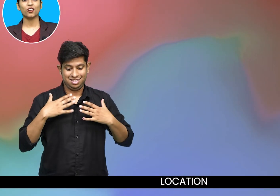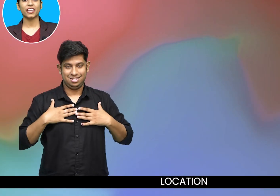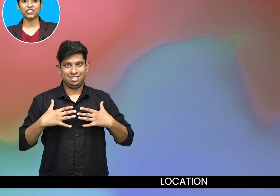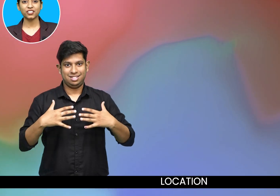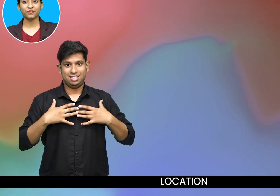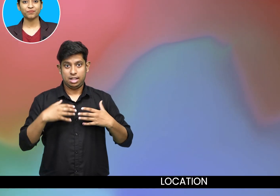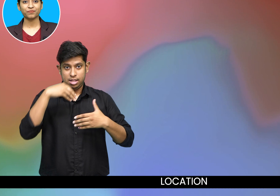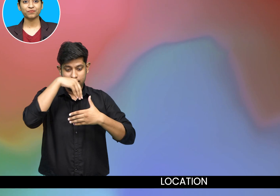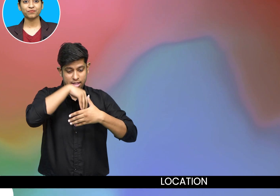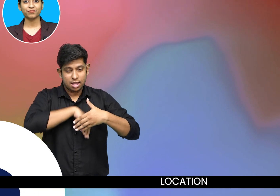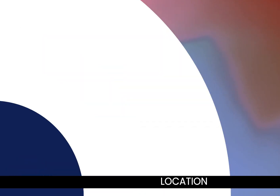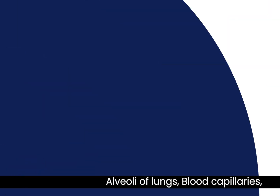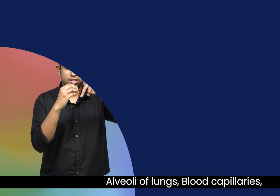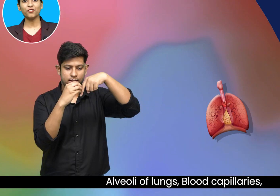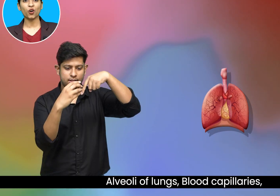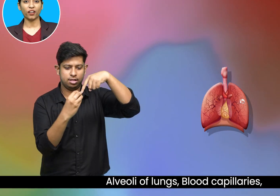Location: